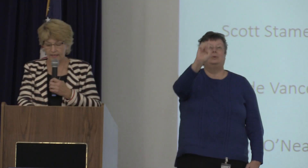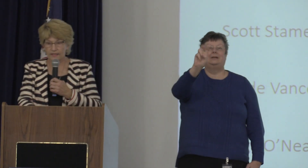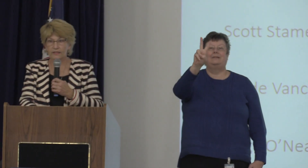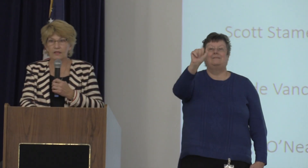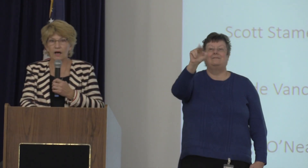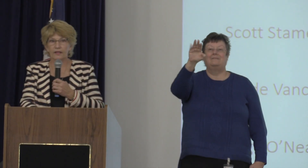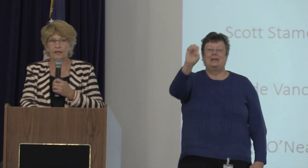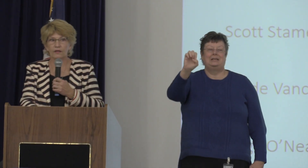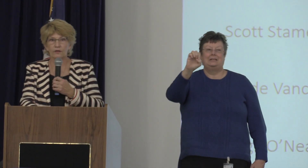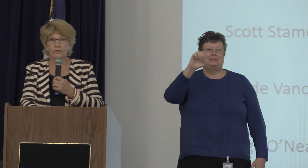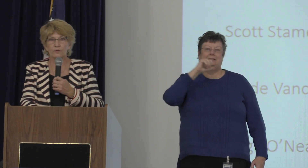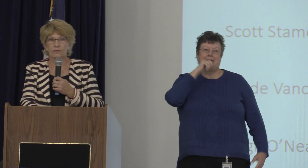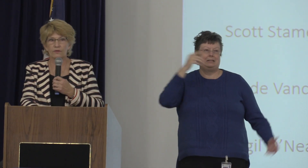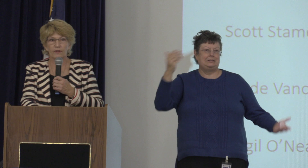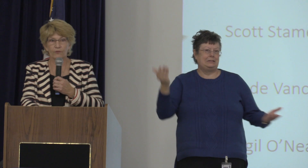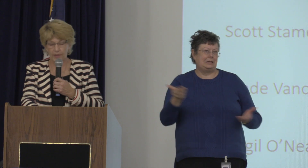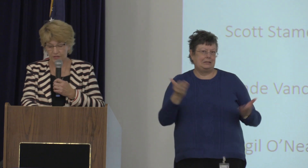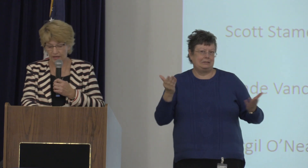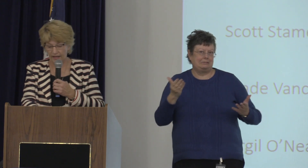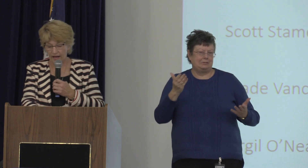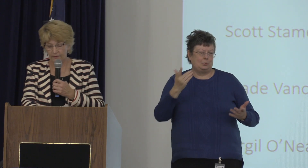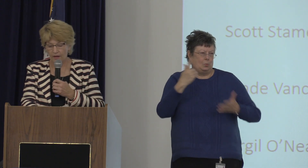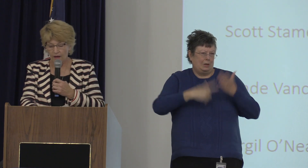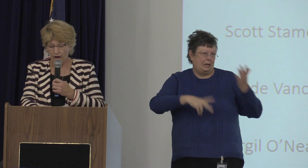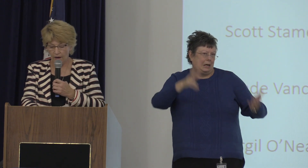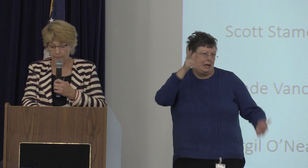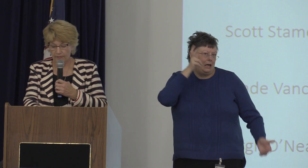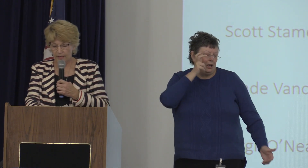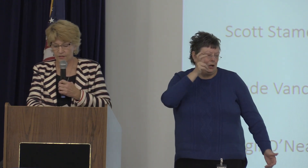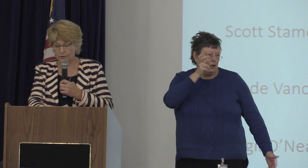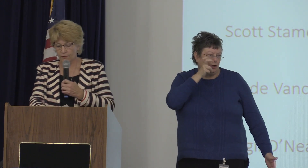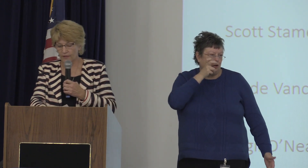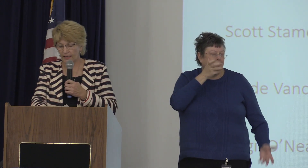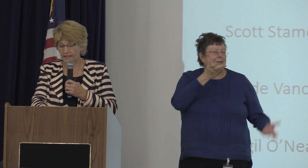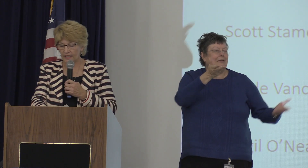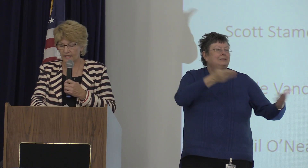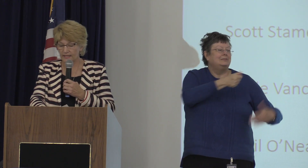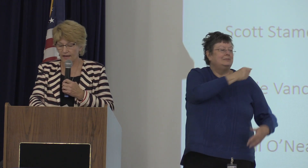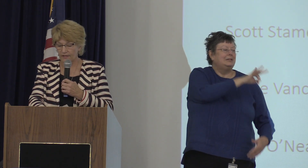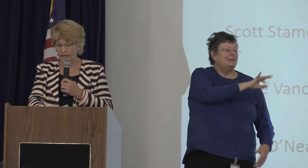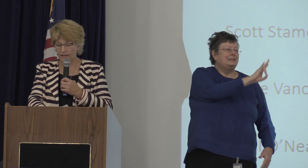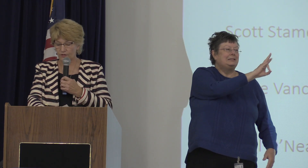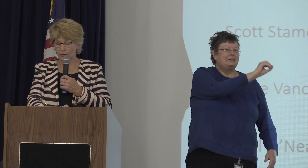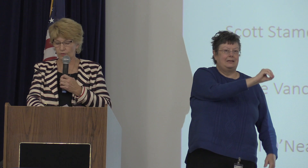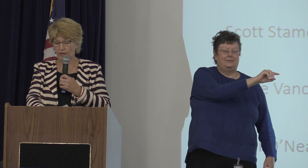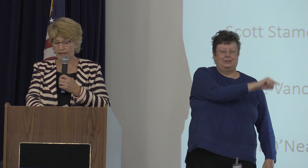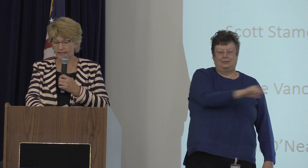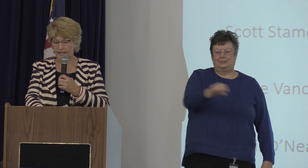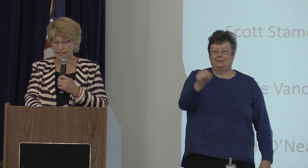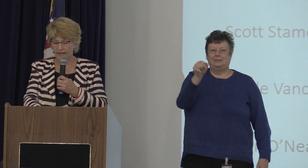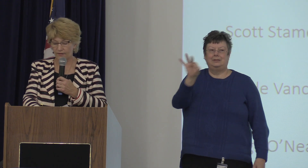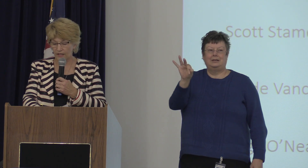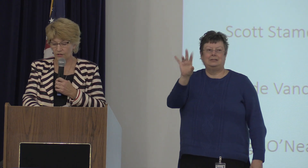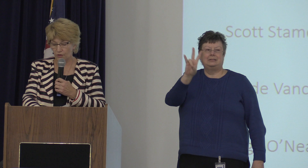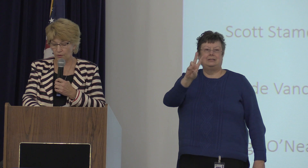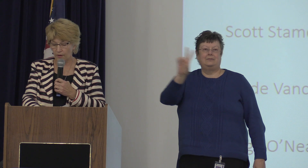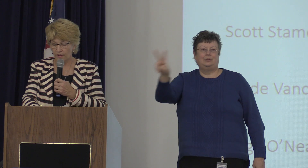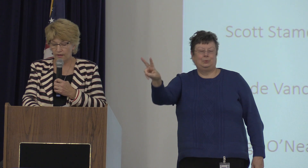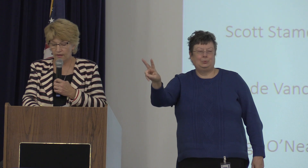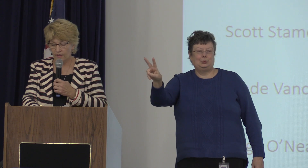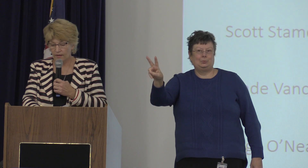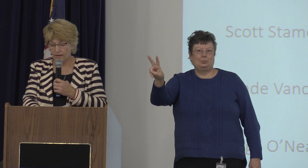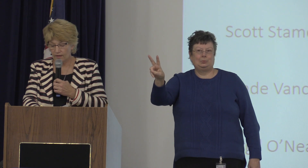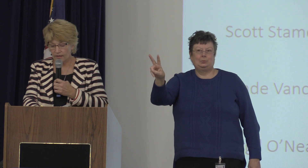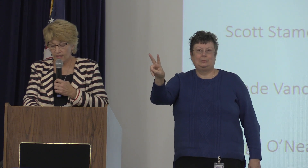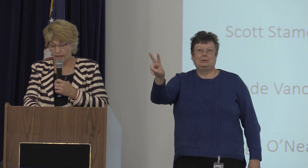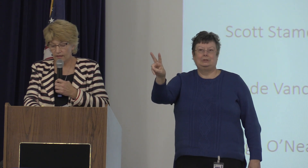And Wade is not here, is information I got. He served 1970 to 1972,